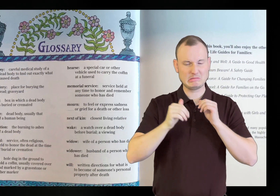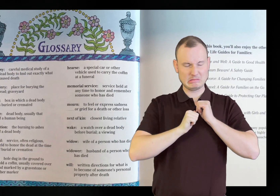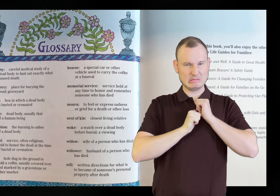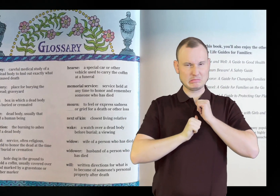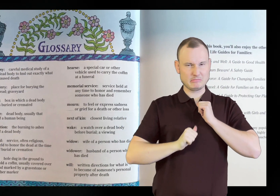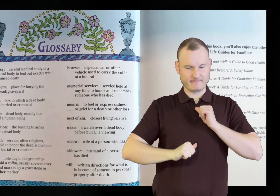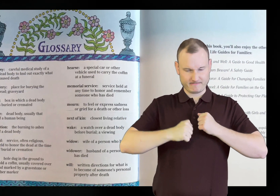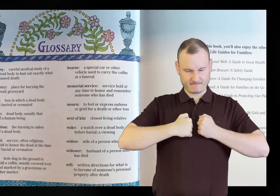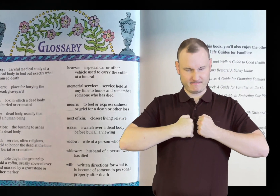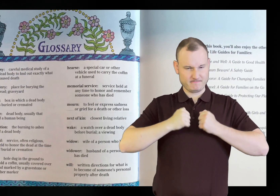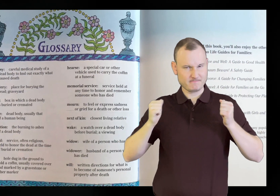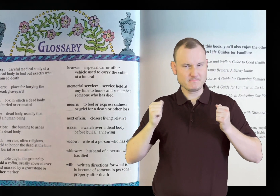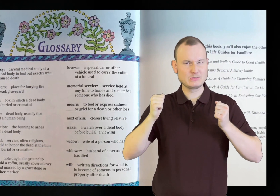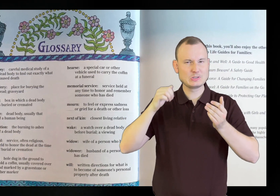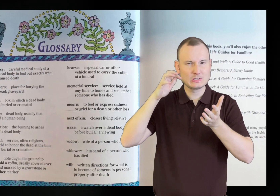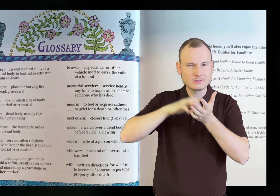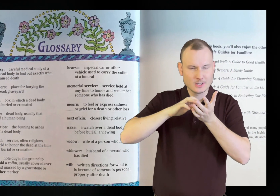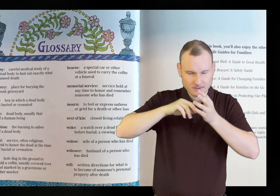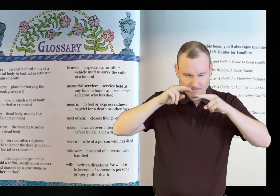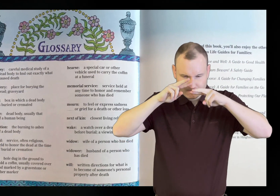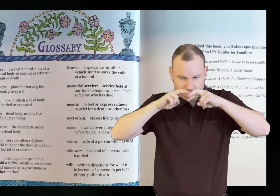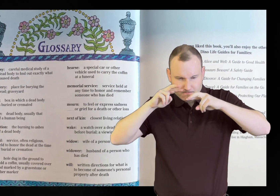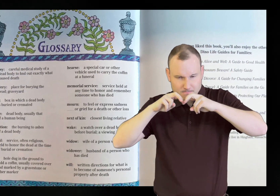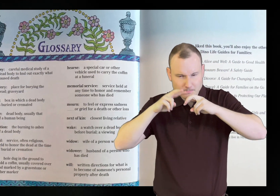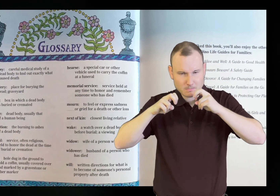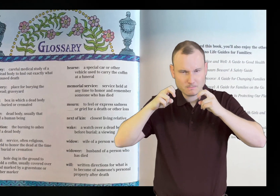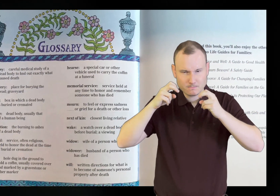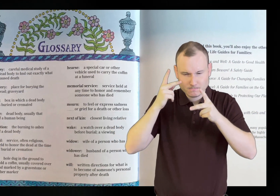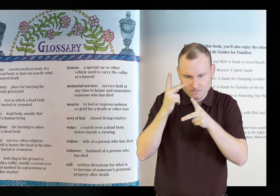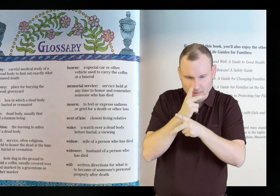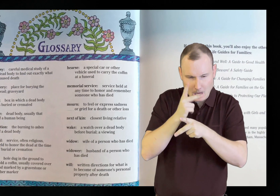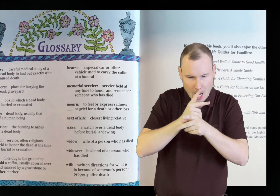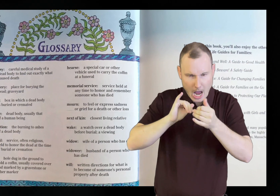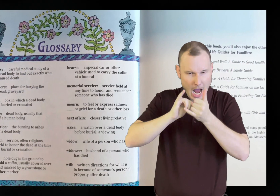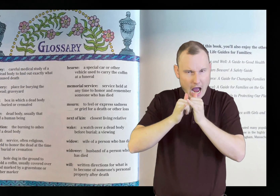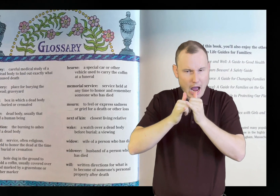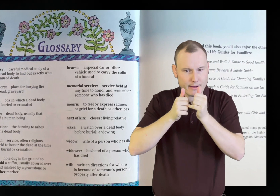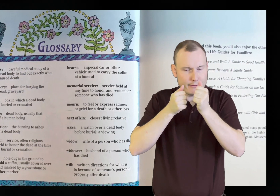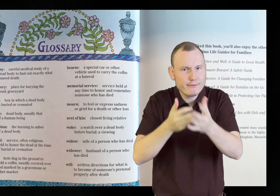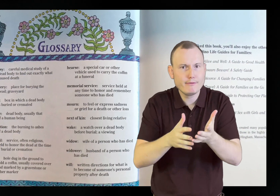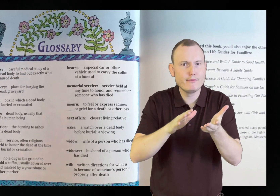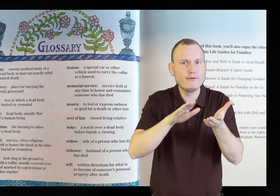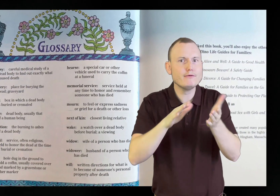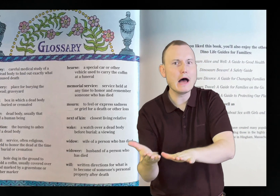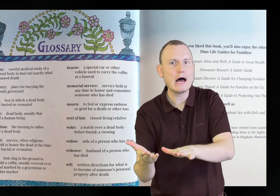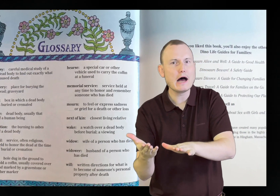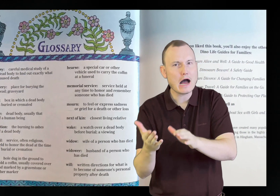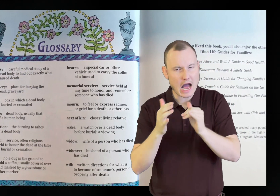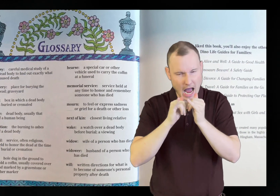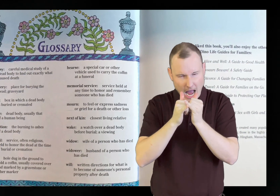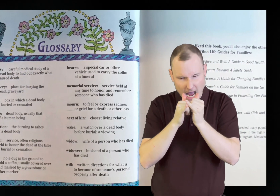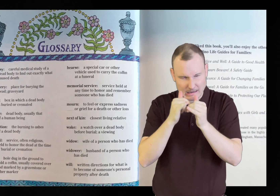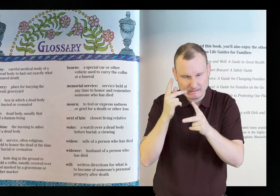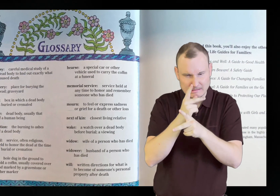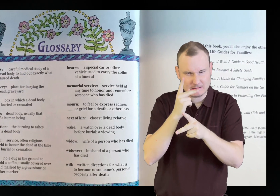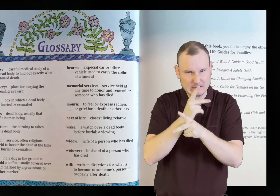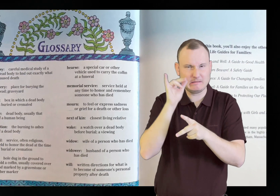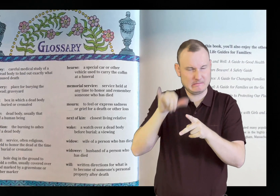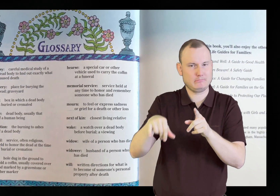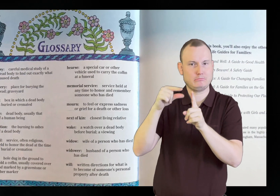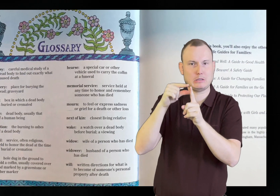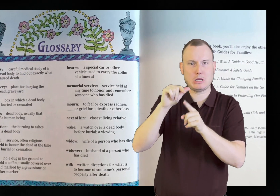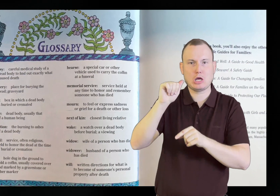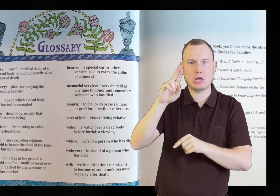Autopsy. Careful medical study of a dead body to find out exactly what caused death.